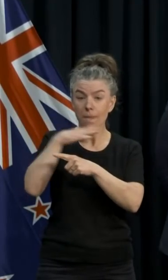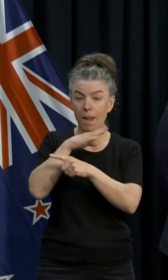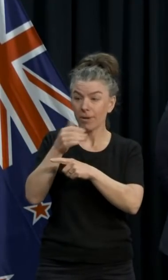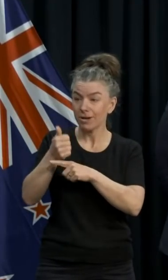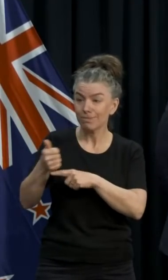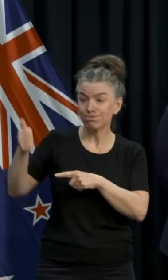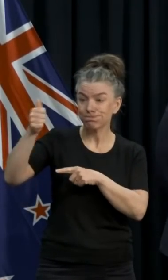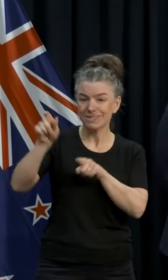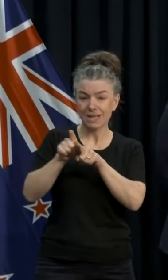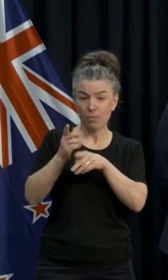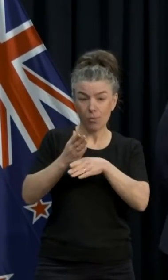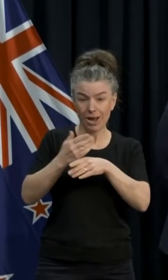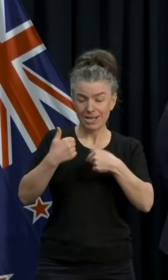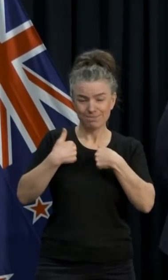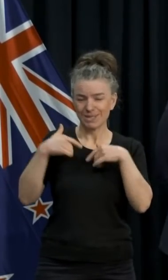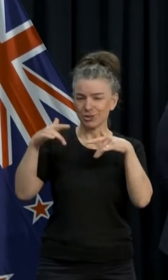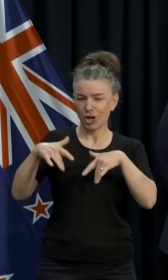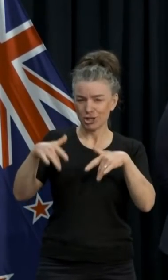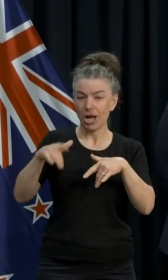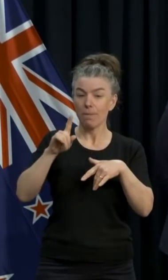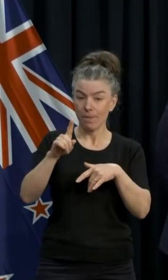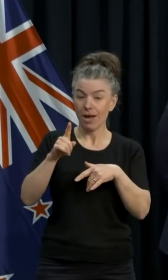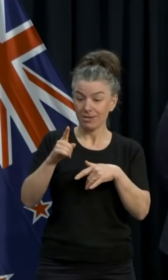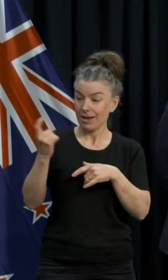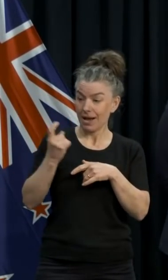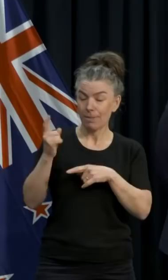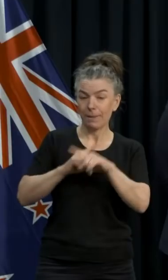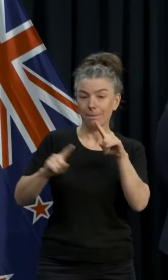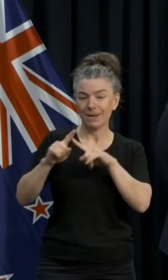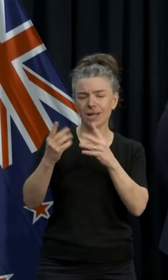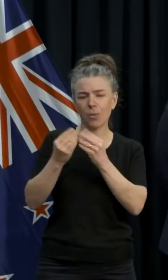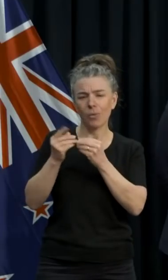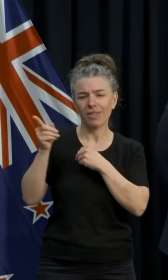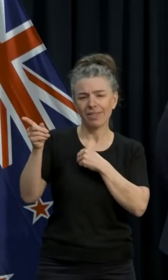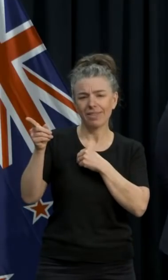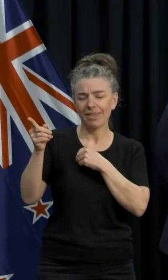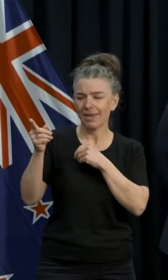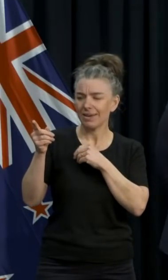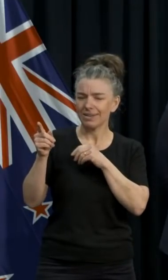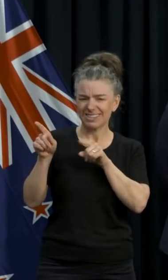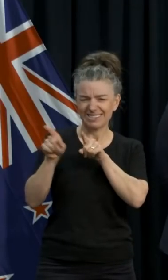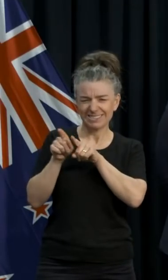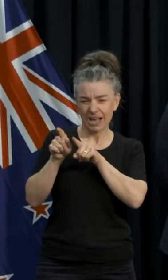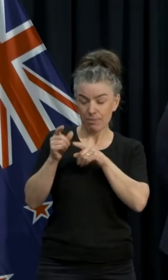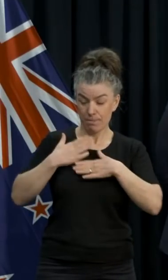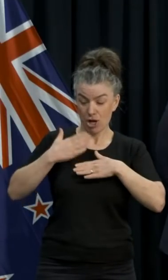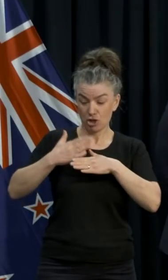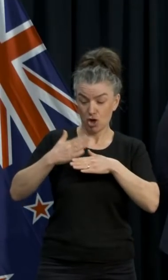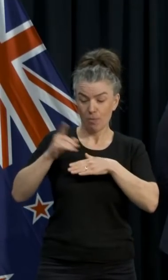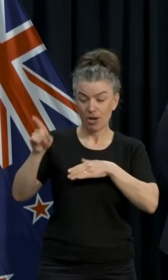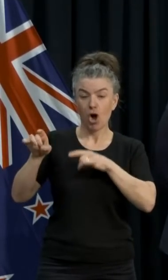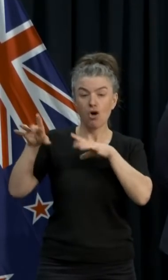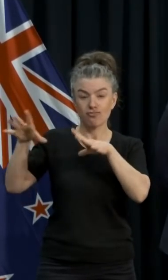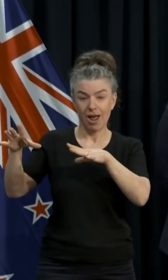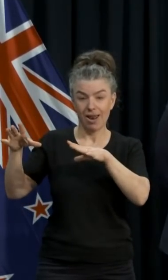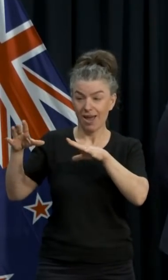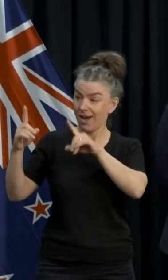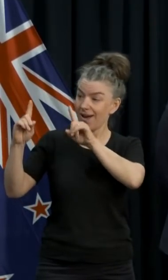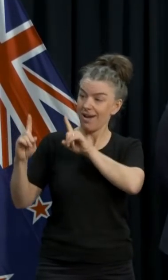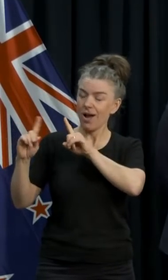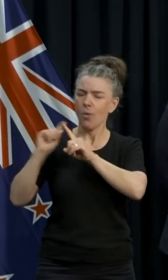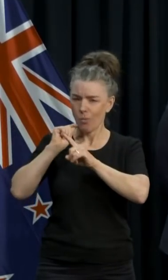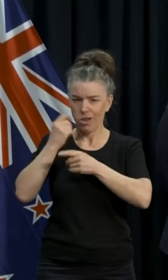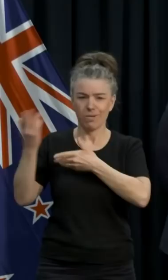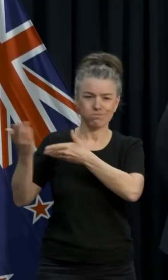I do have a meeting planned in the next week or two with my counterpart in Australia, and this is one of the things we'll be